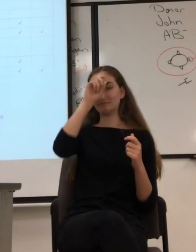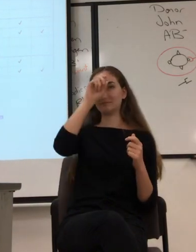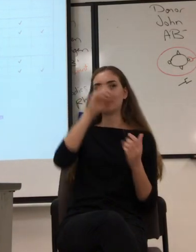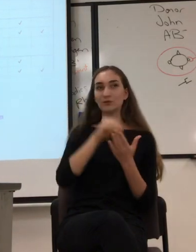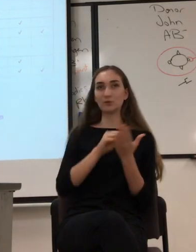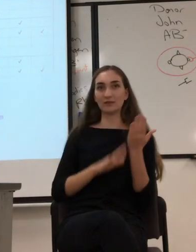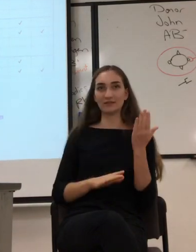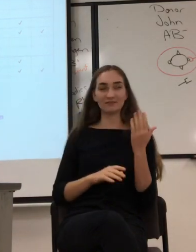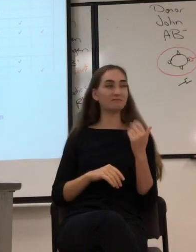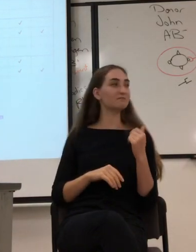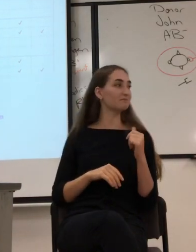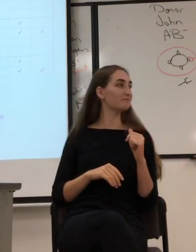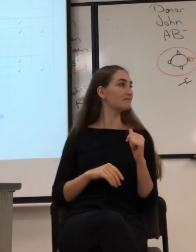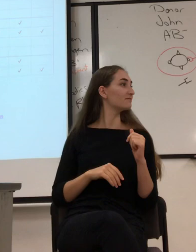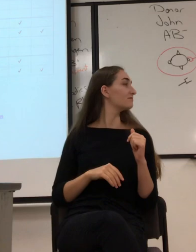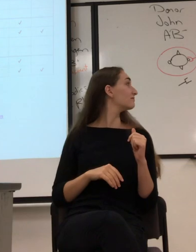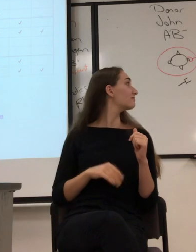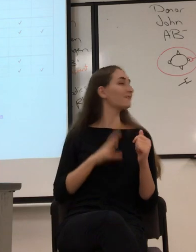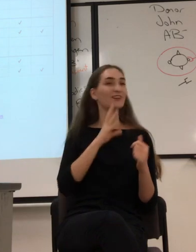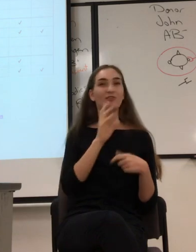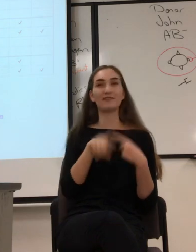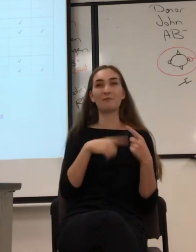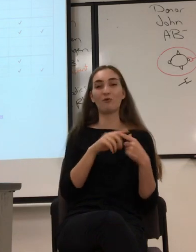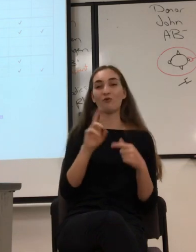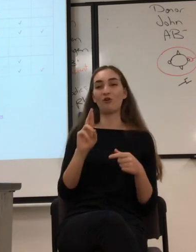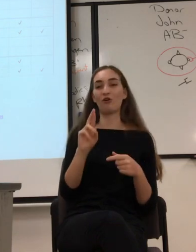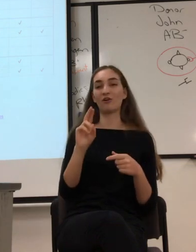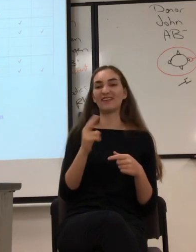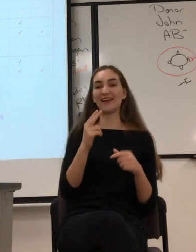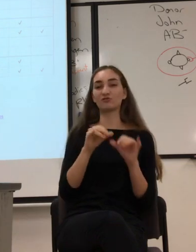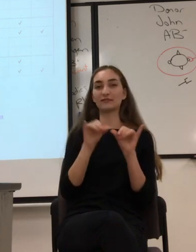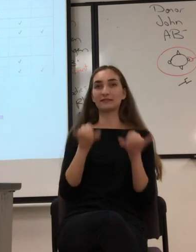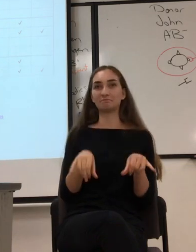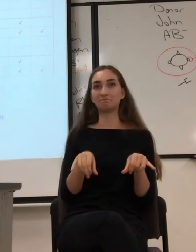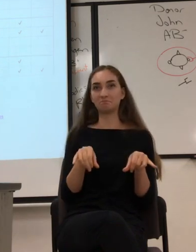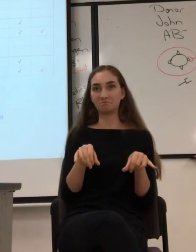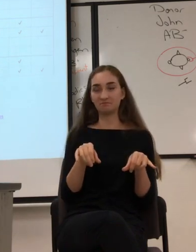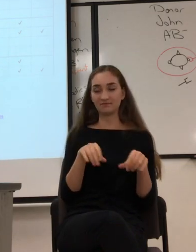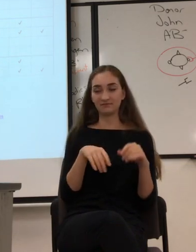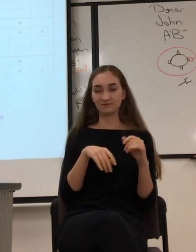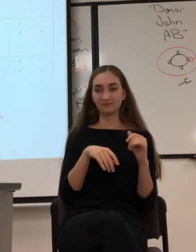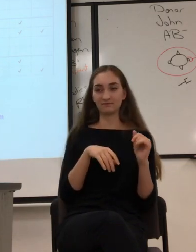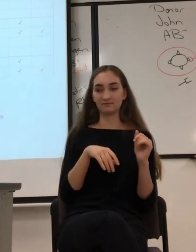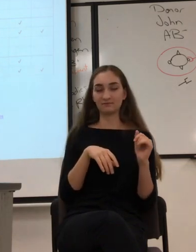Just talking about the Rh system. Can negatives